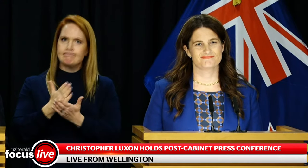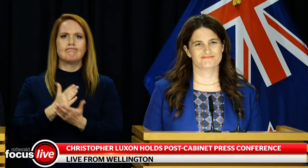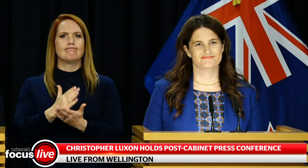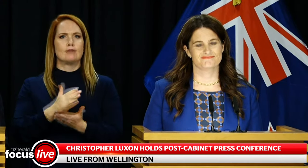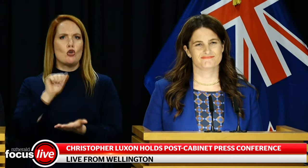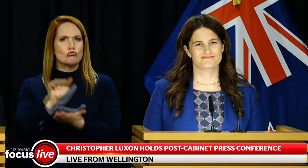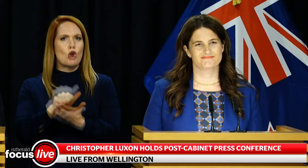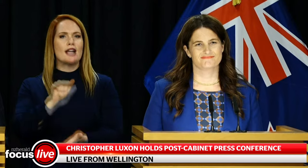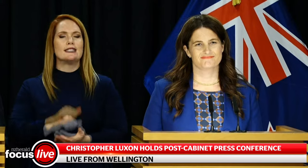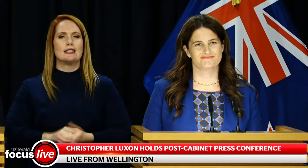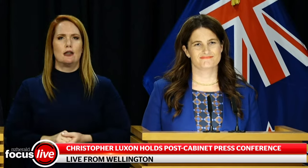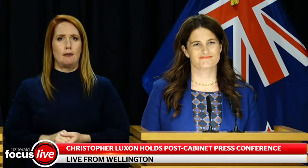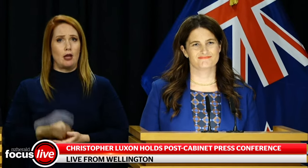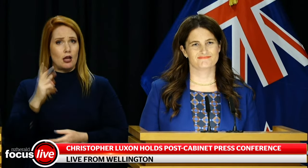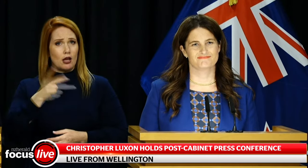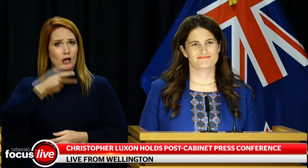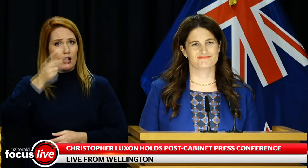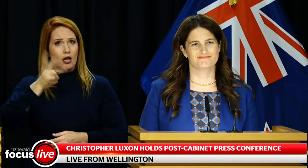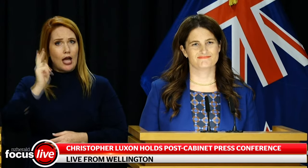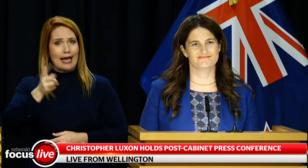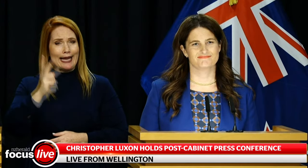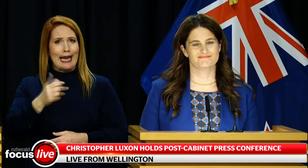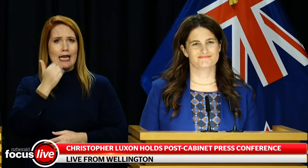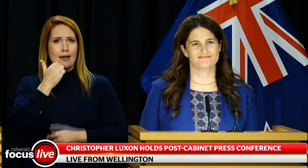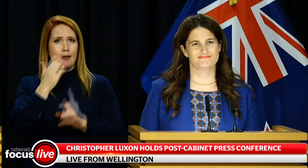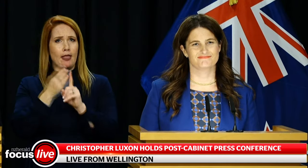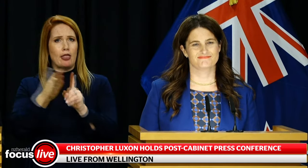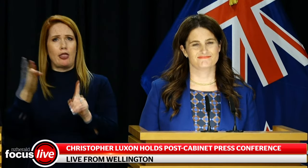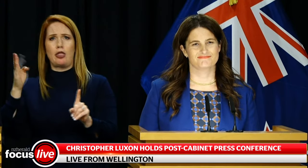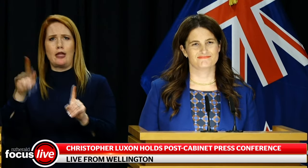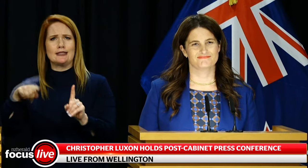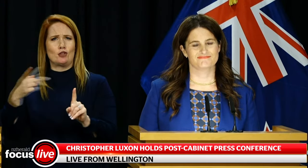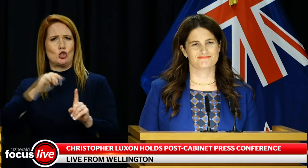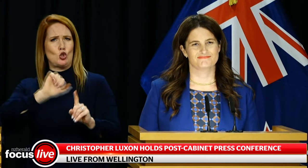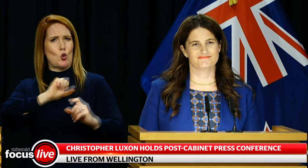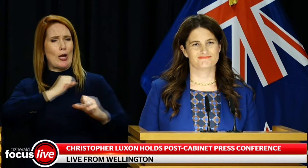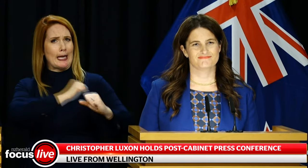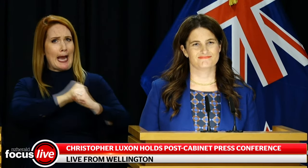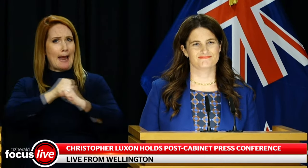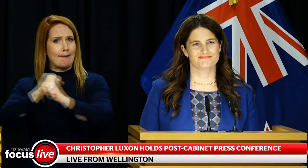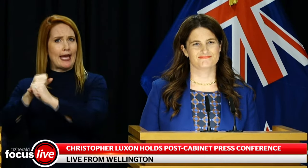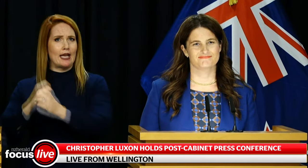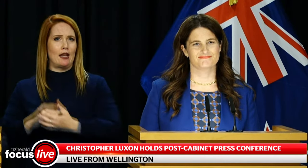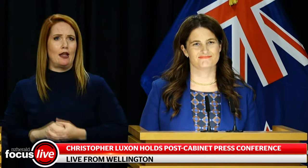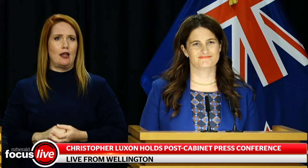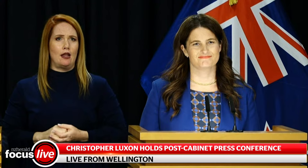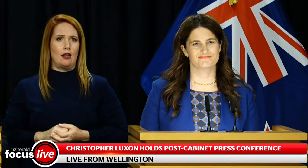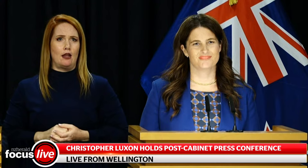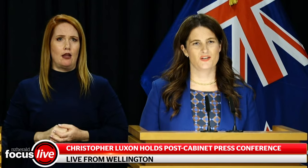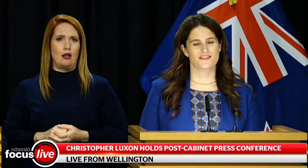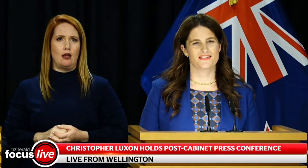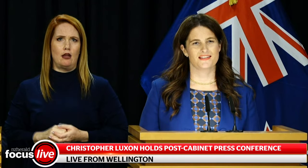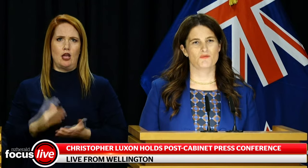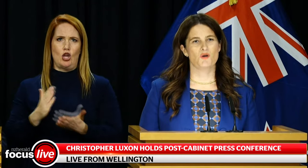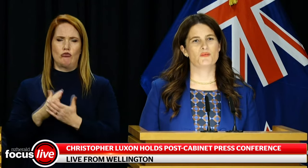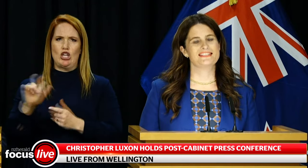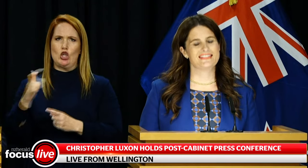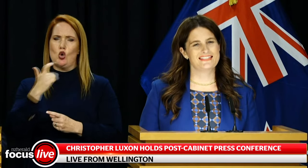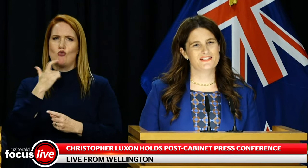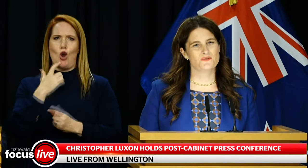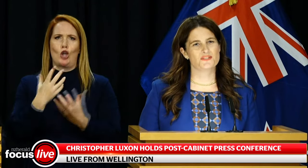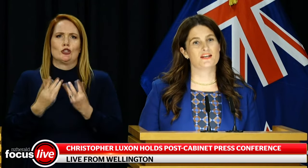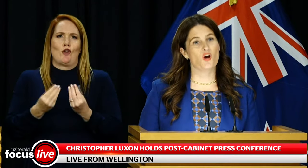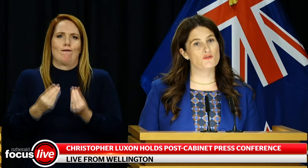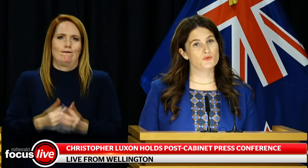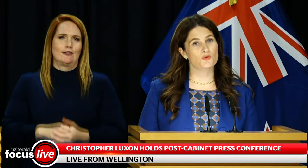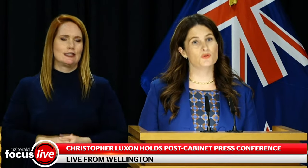solid, and yet again we have numbers which are nowhere near what you campaigned on. They must be pumice solid at best. What we